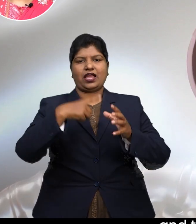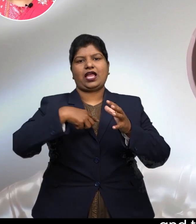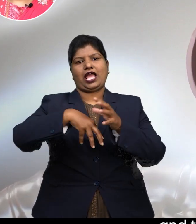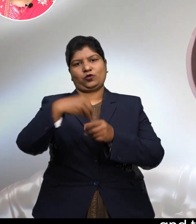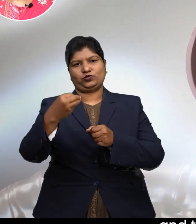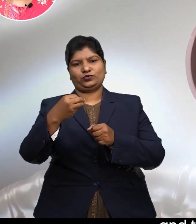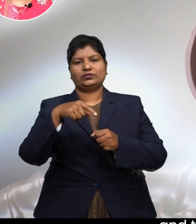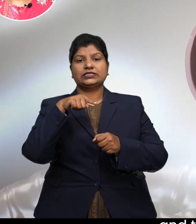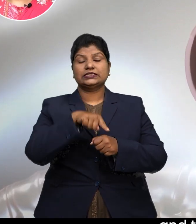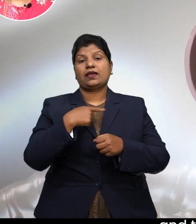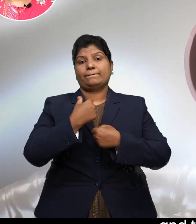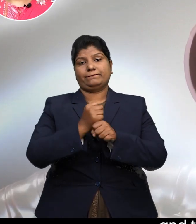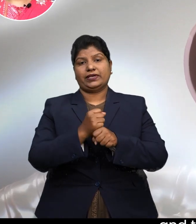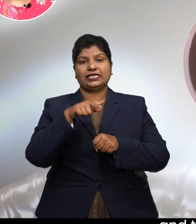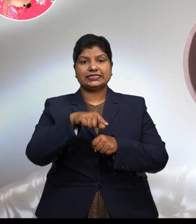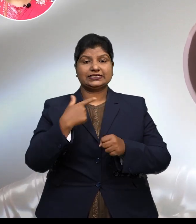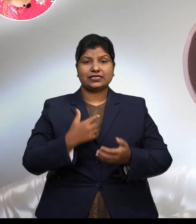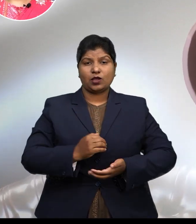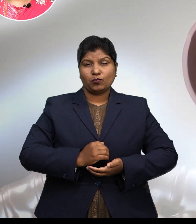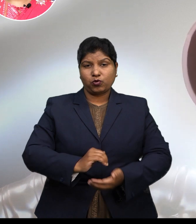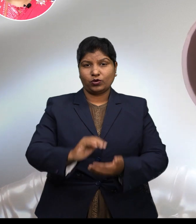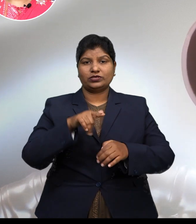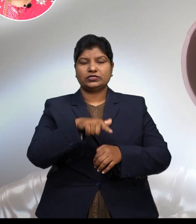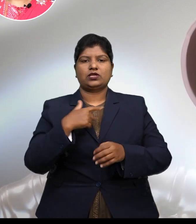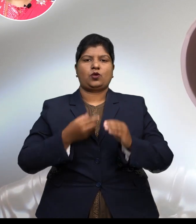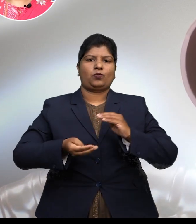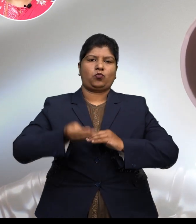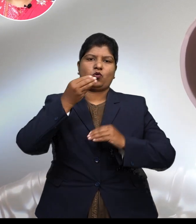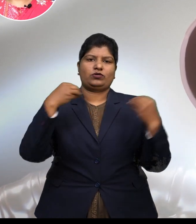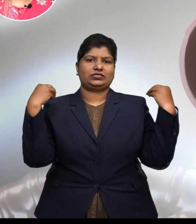and this makes the delivery more difficult.